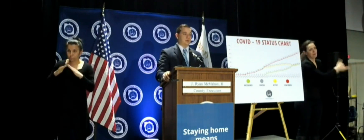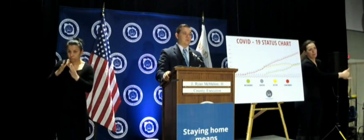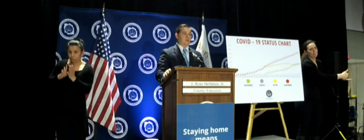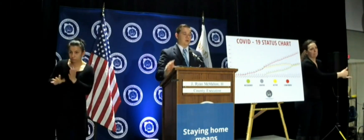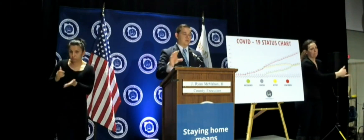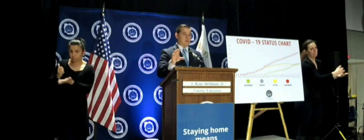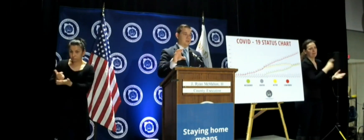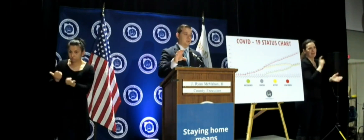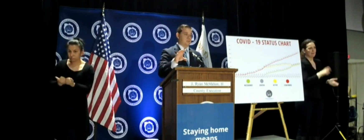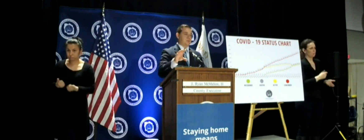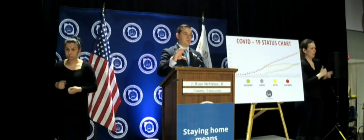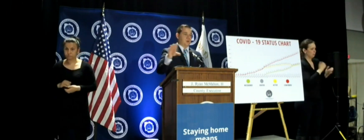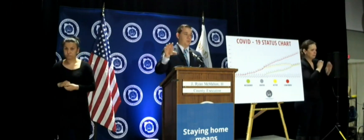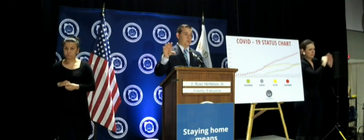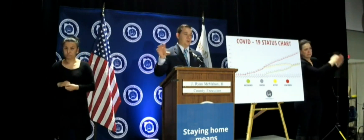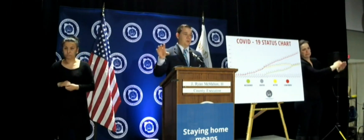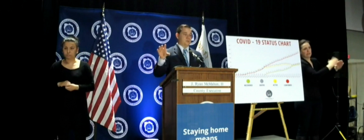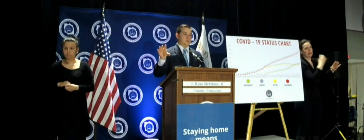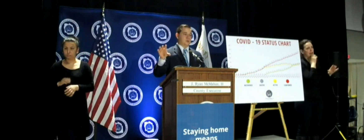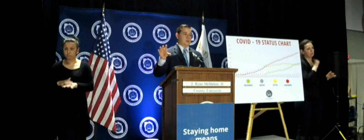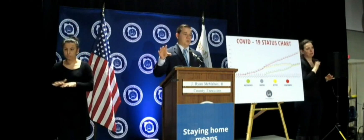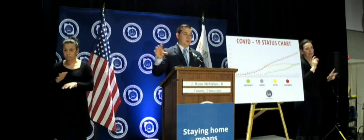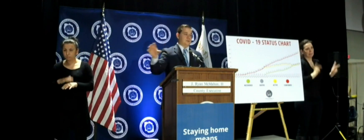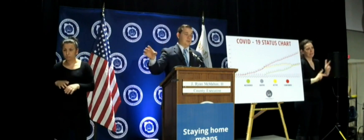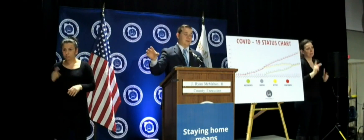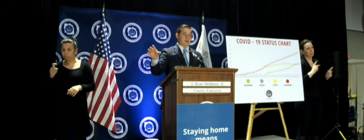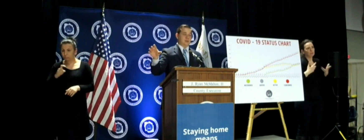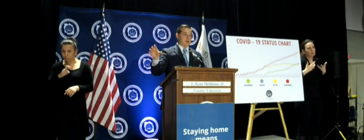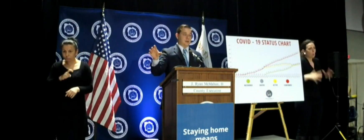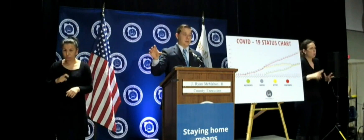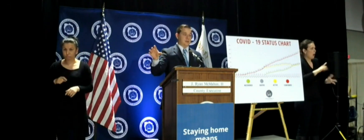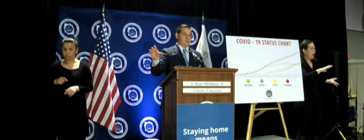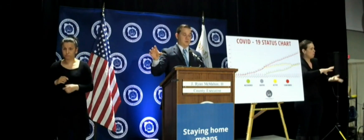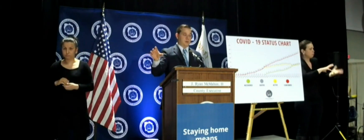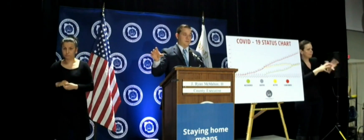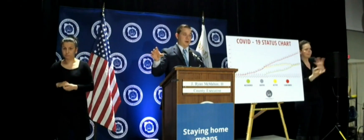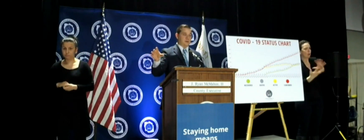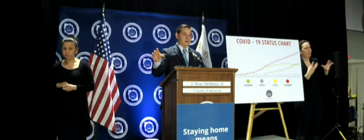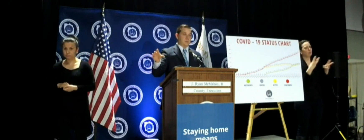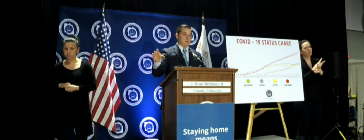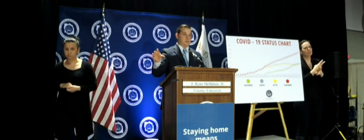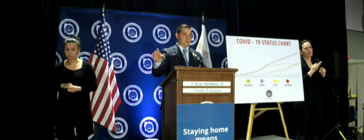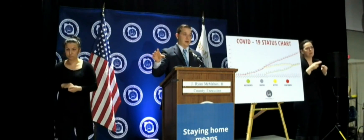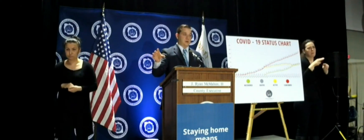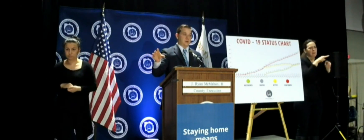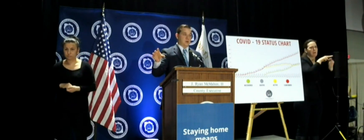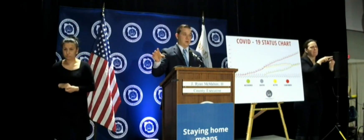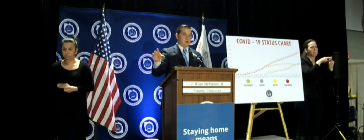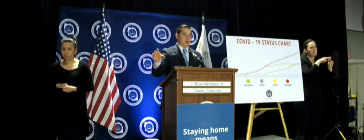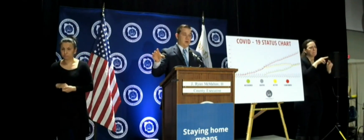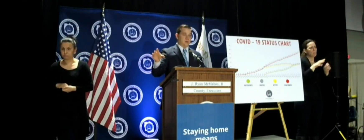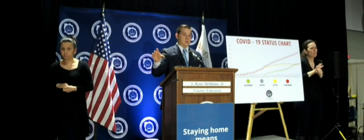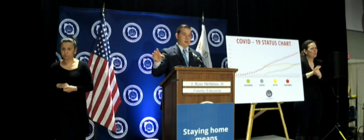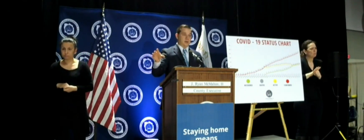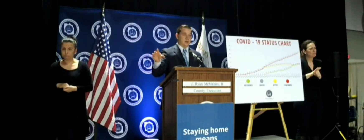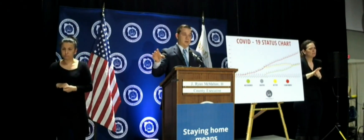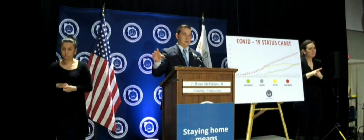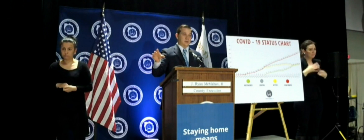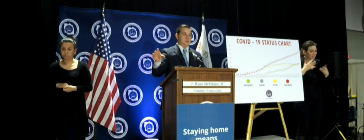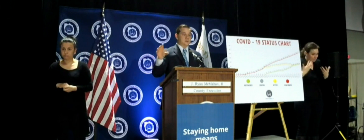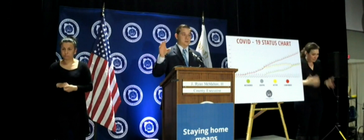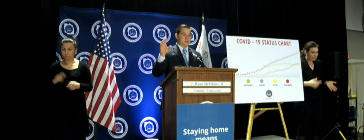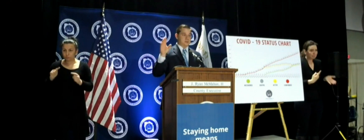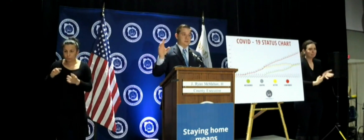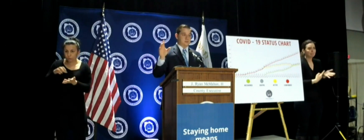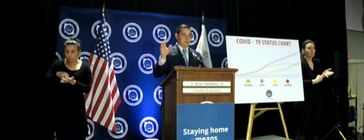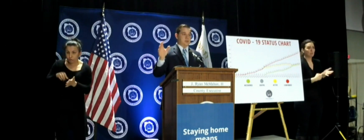get out in front of this before it becomes what I've seen. I've talked to county executives who are my friends in other parts of the state, and